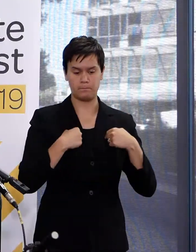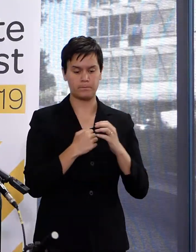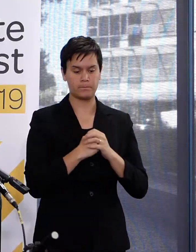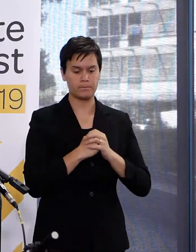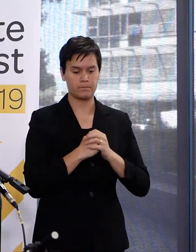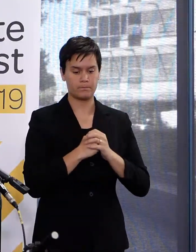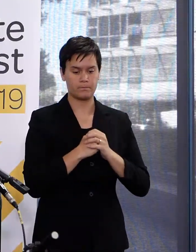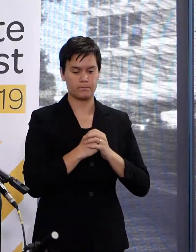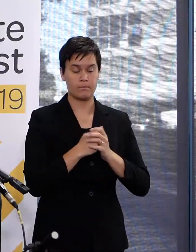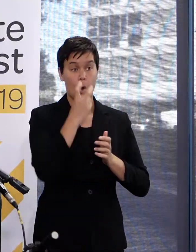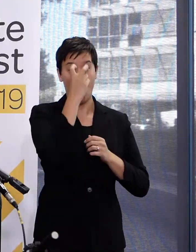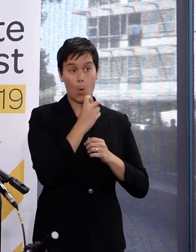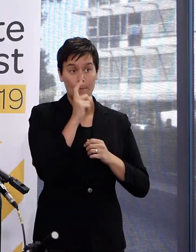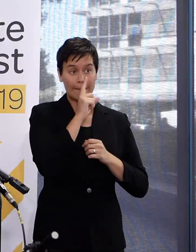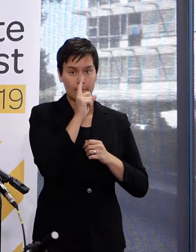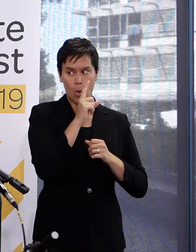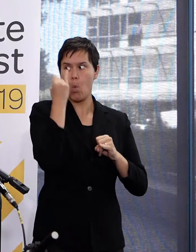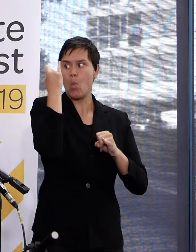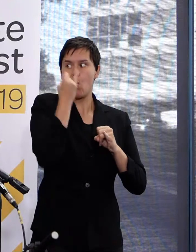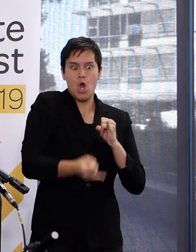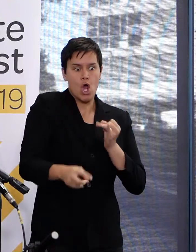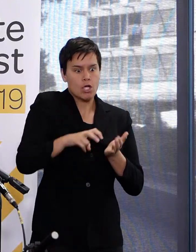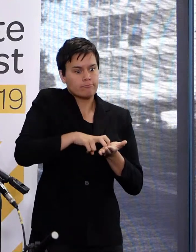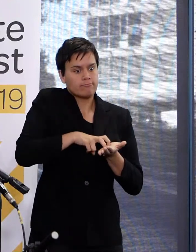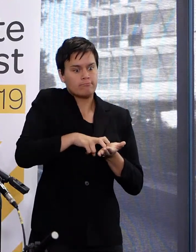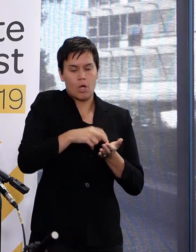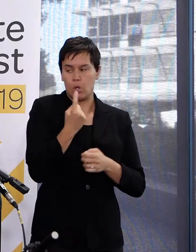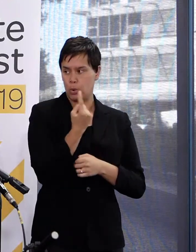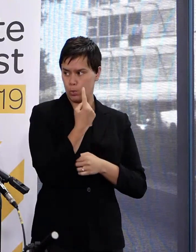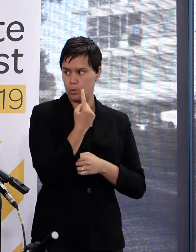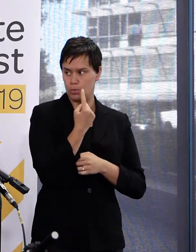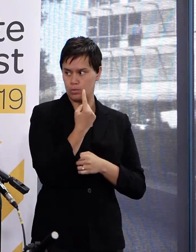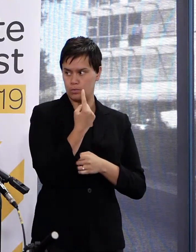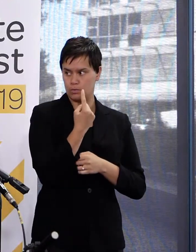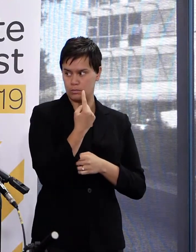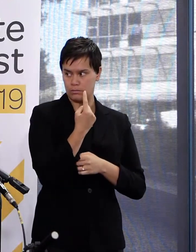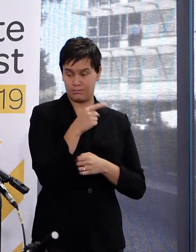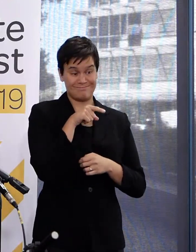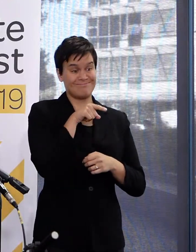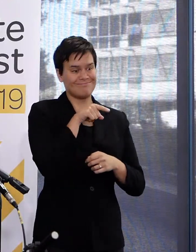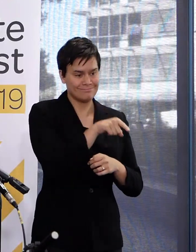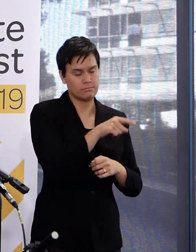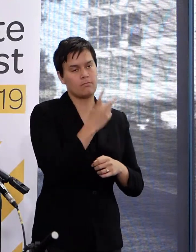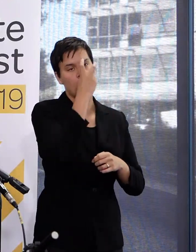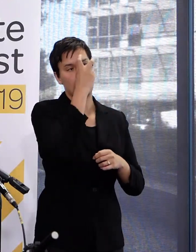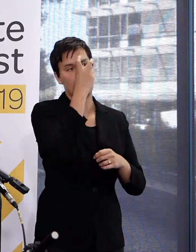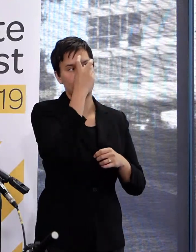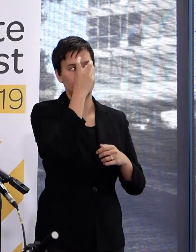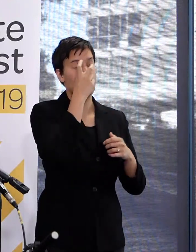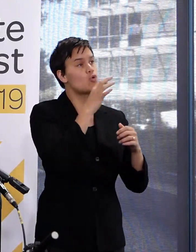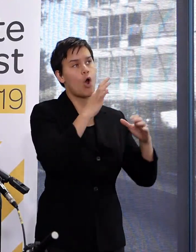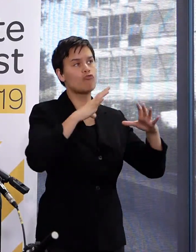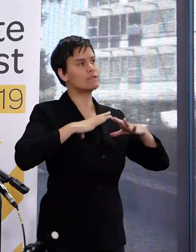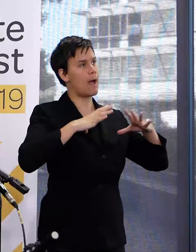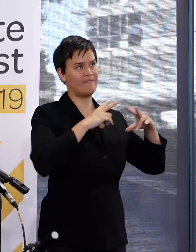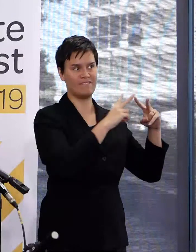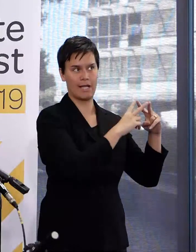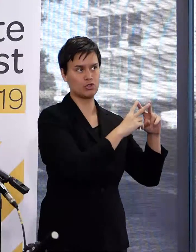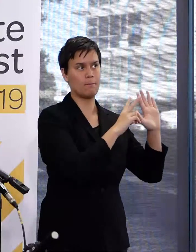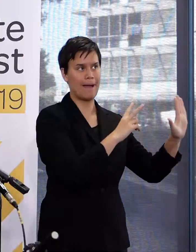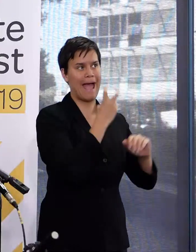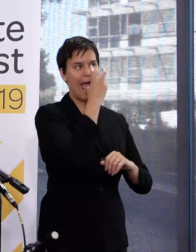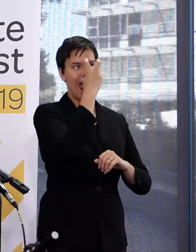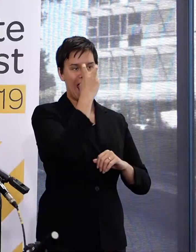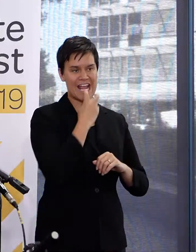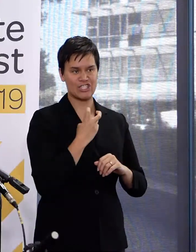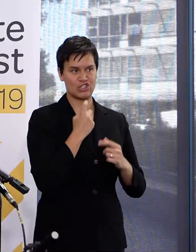most frail older people are, and those are the people in aged residential care. I'm not talking about retirement villages, but people who require